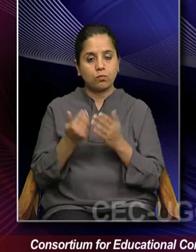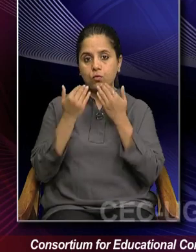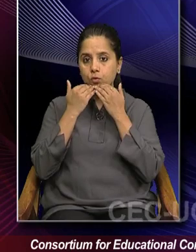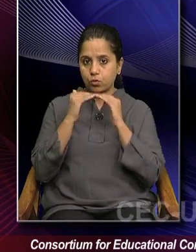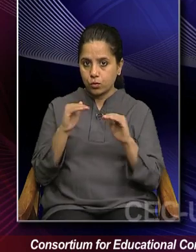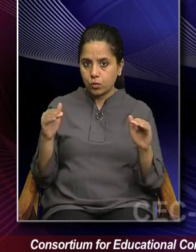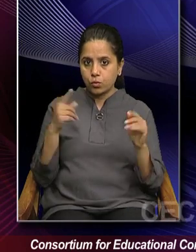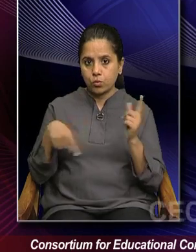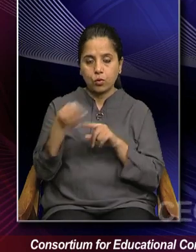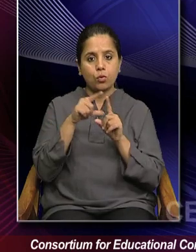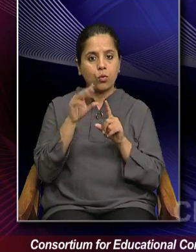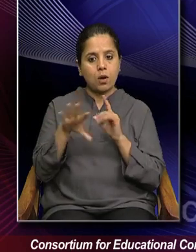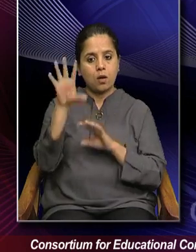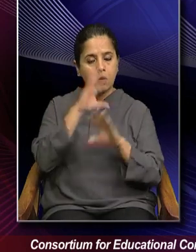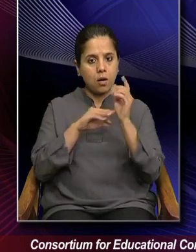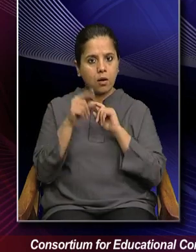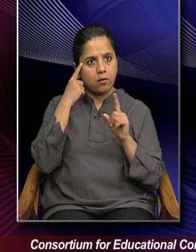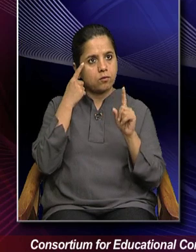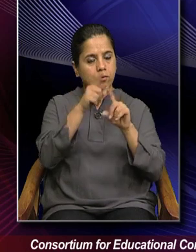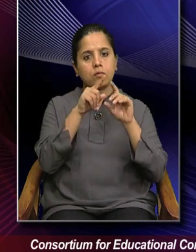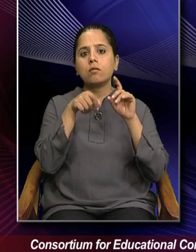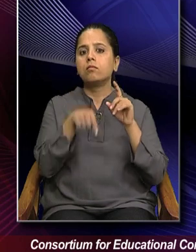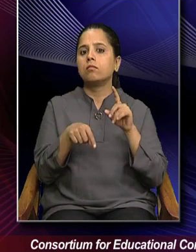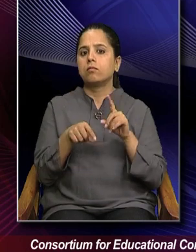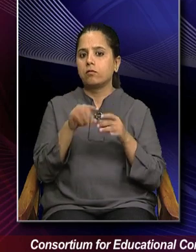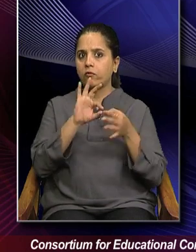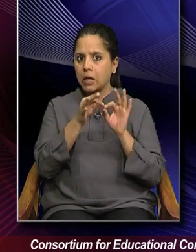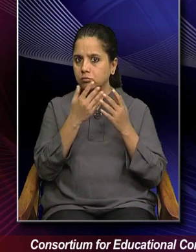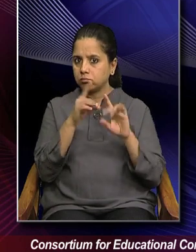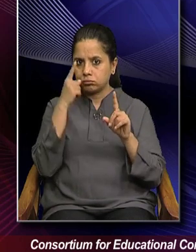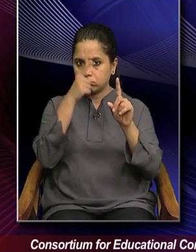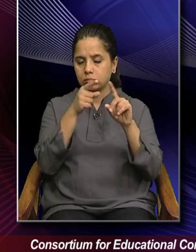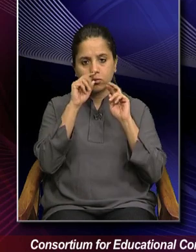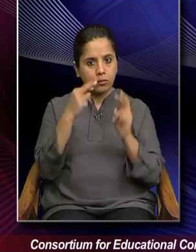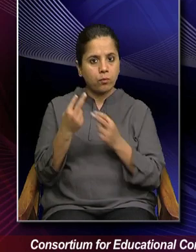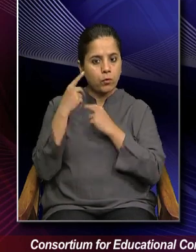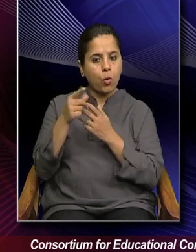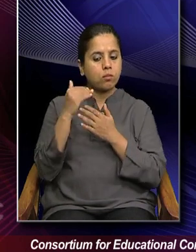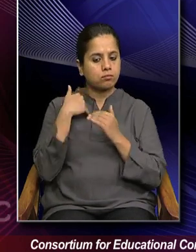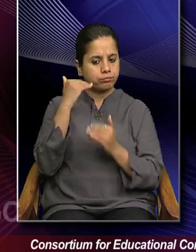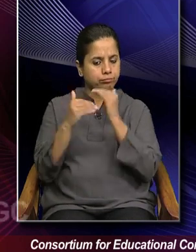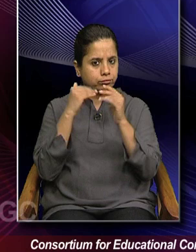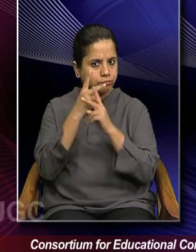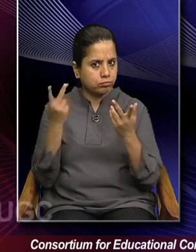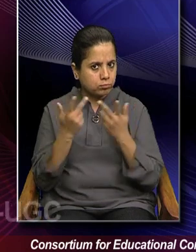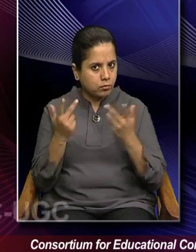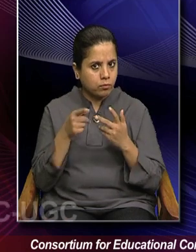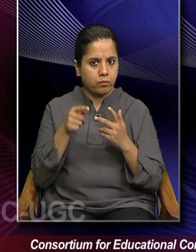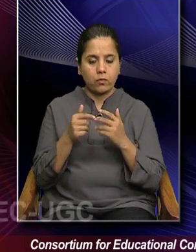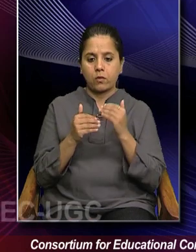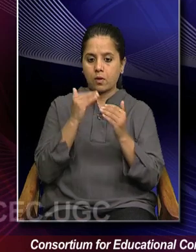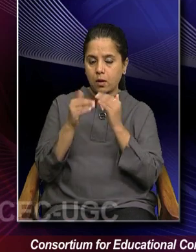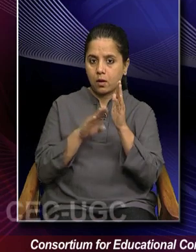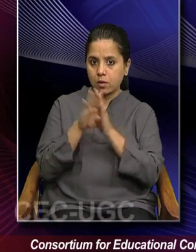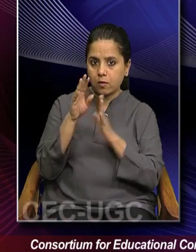Students set their learning targets, reflect on their progress, and develop